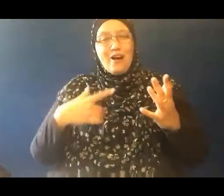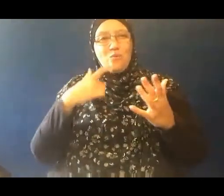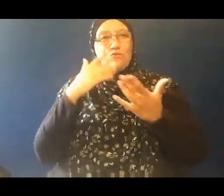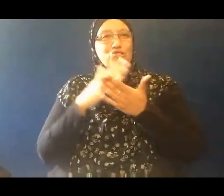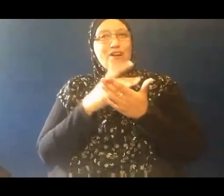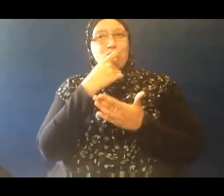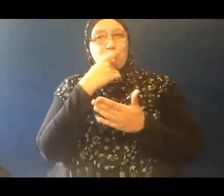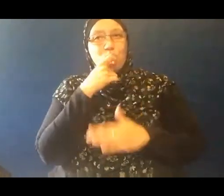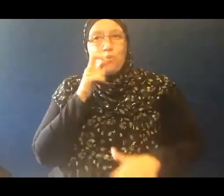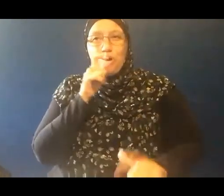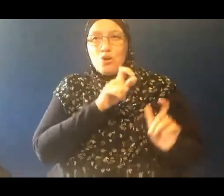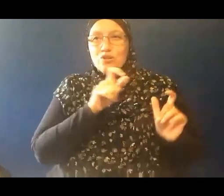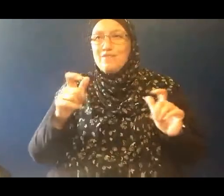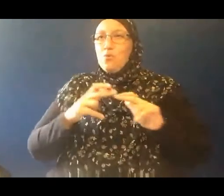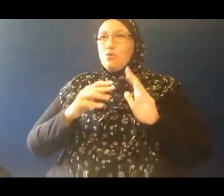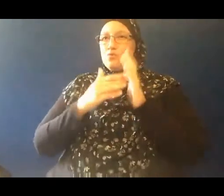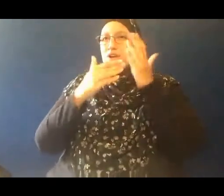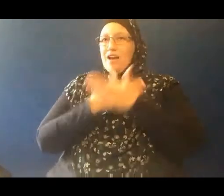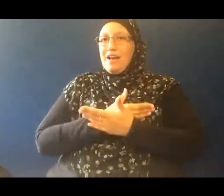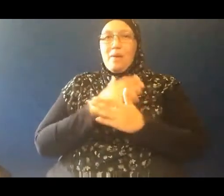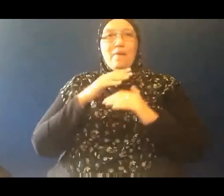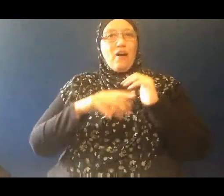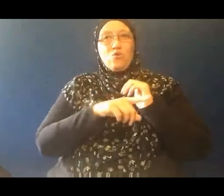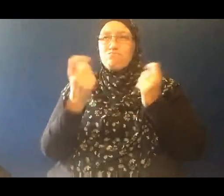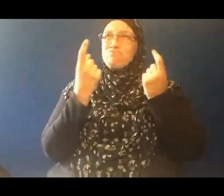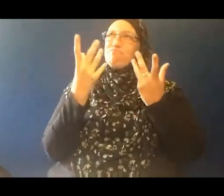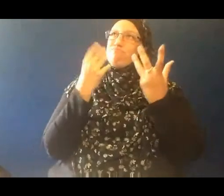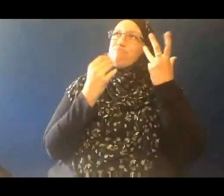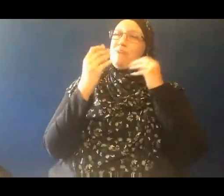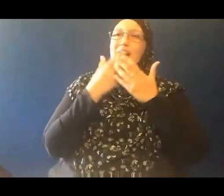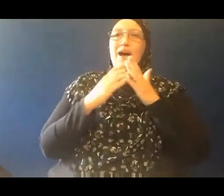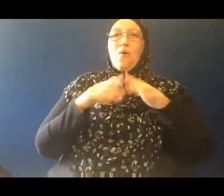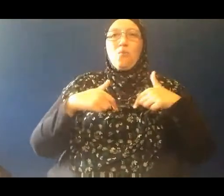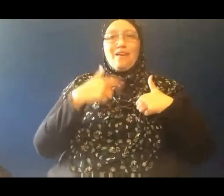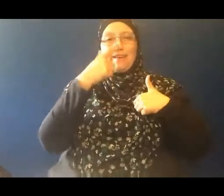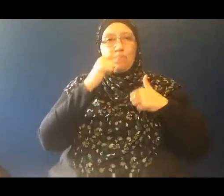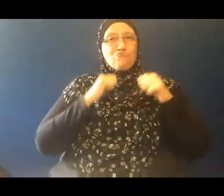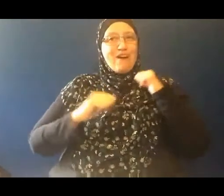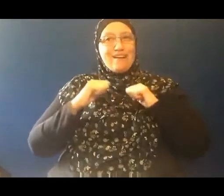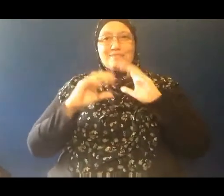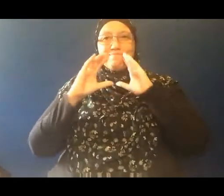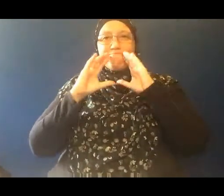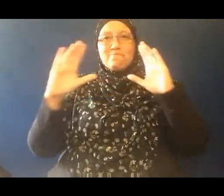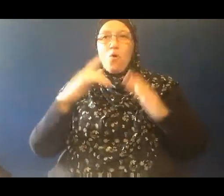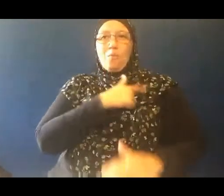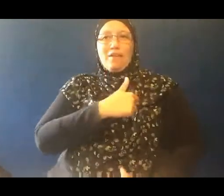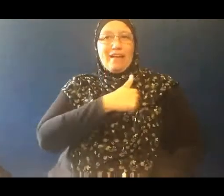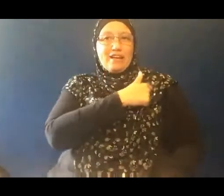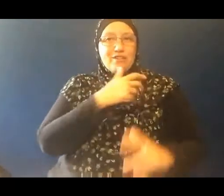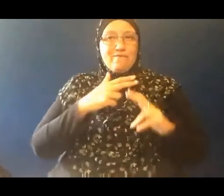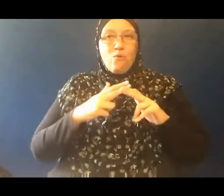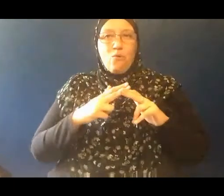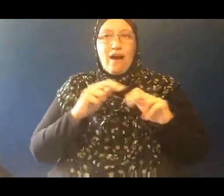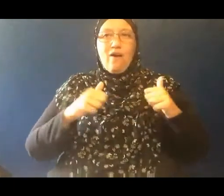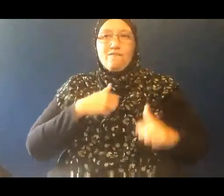in preparation and practicing, by the grace of God, the obligation of the fasting in this holy month better.